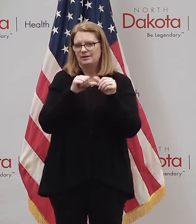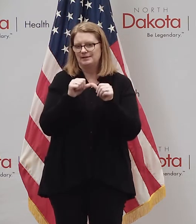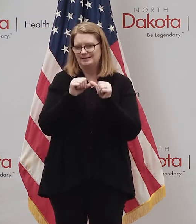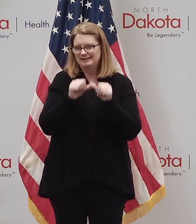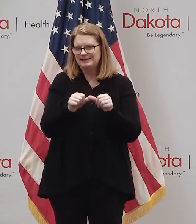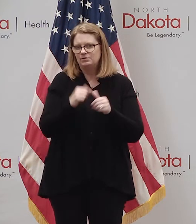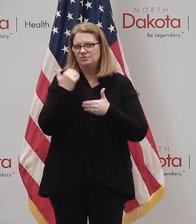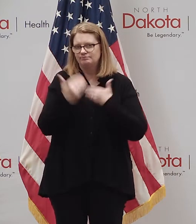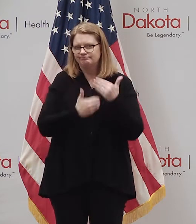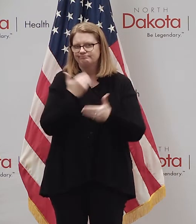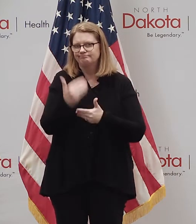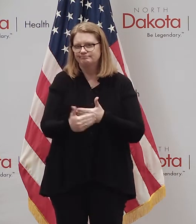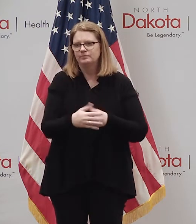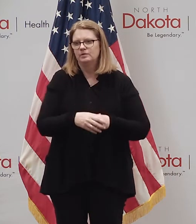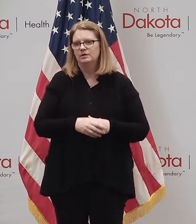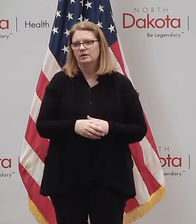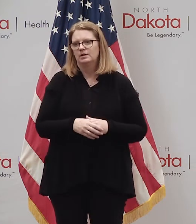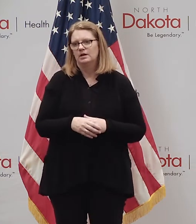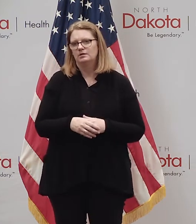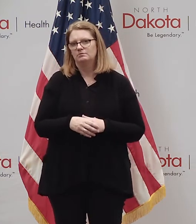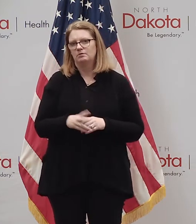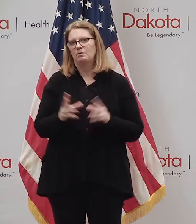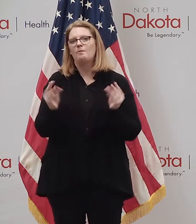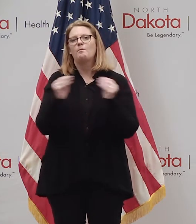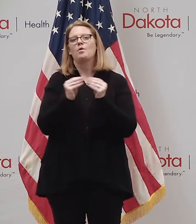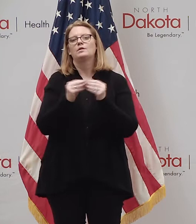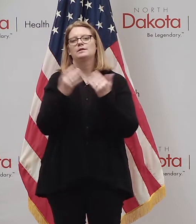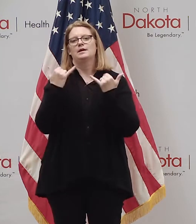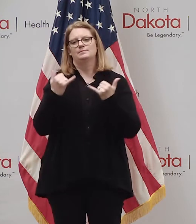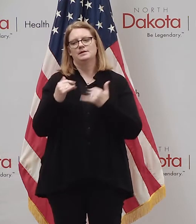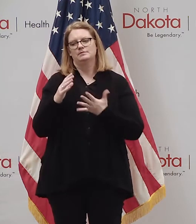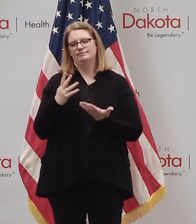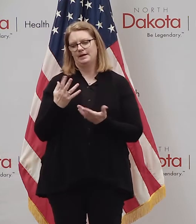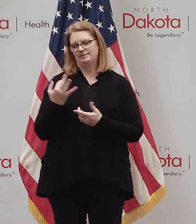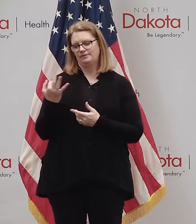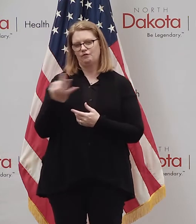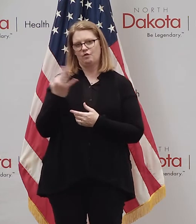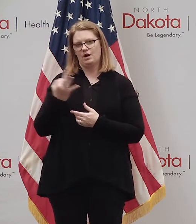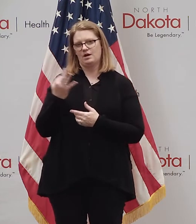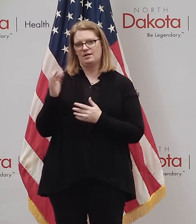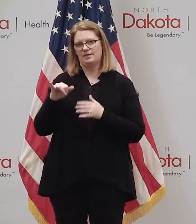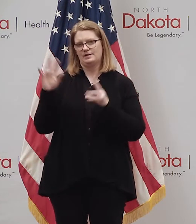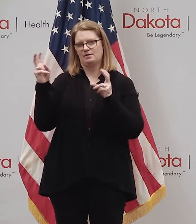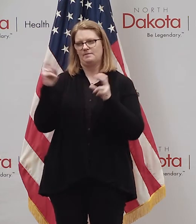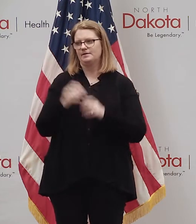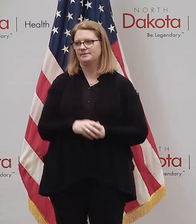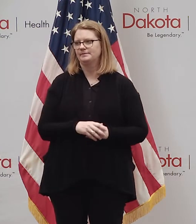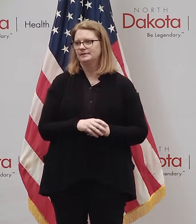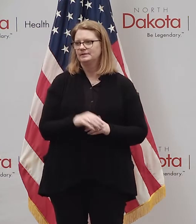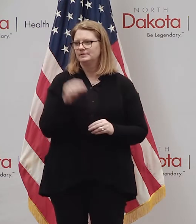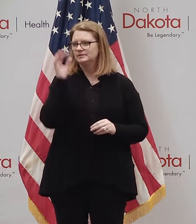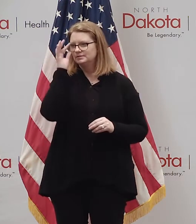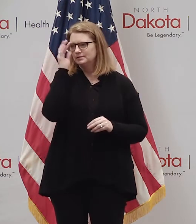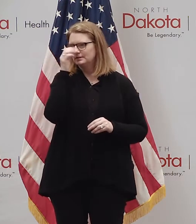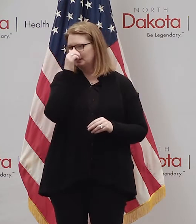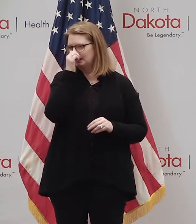certain we'll have more to update by Friday on that topic.